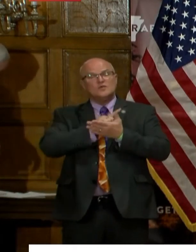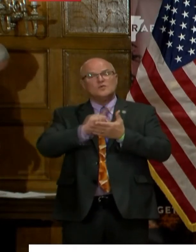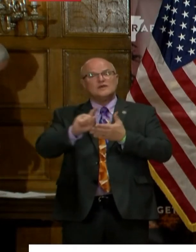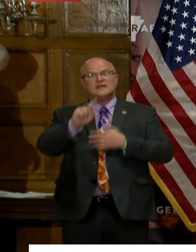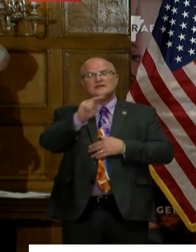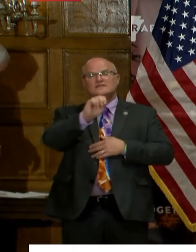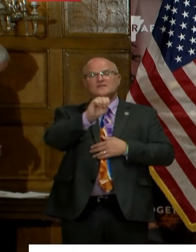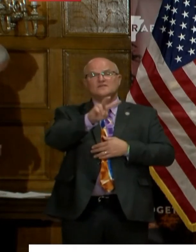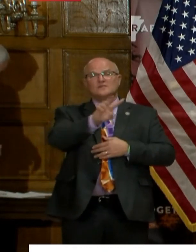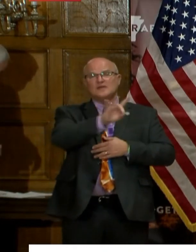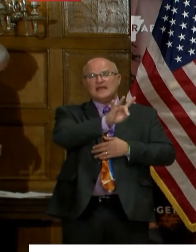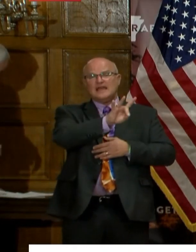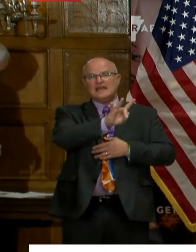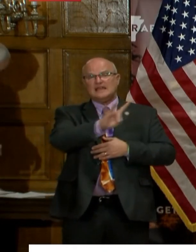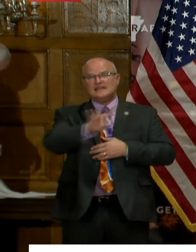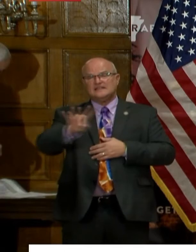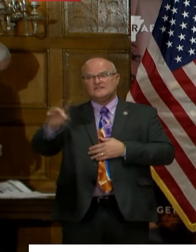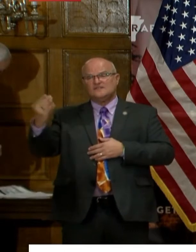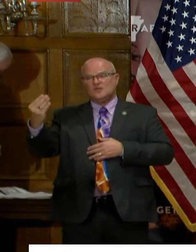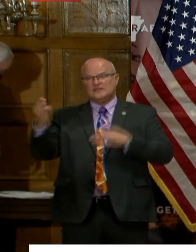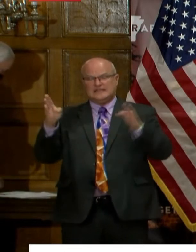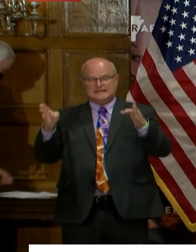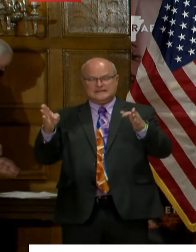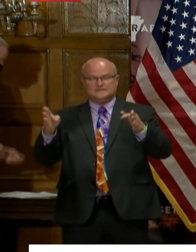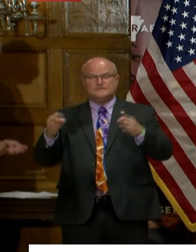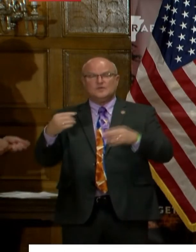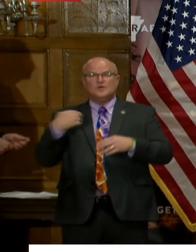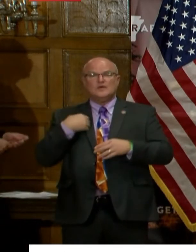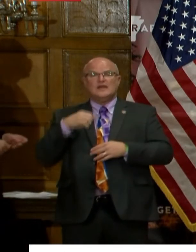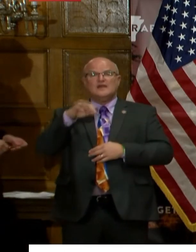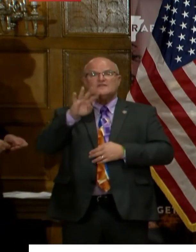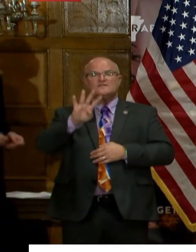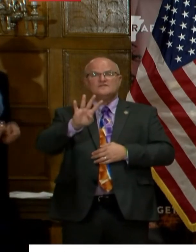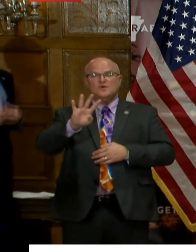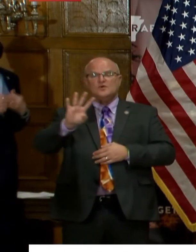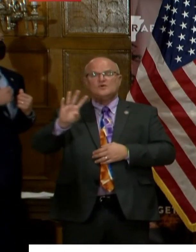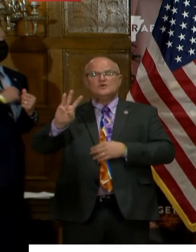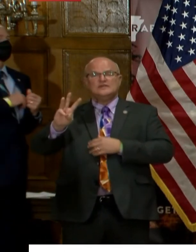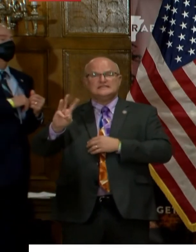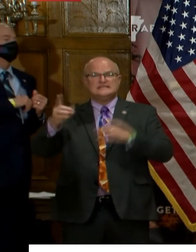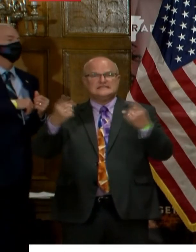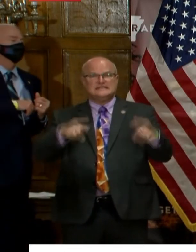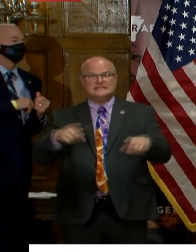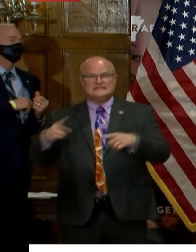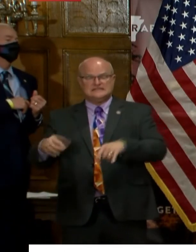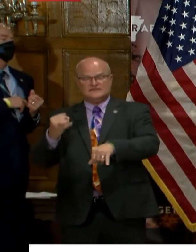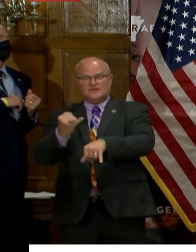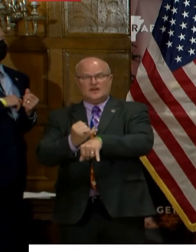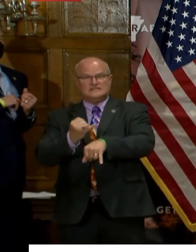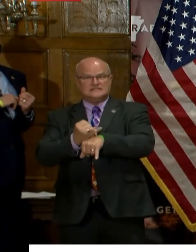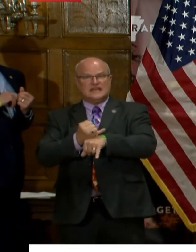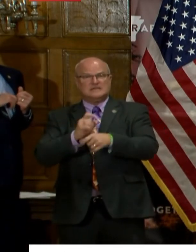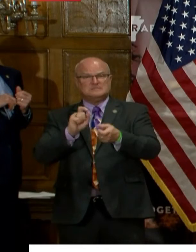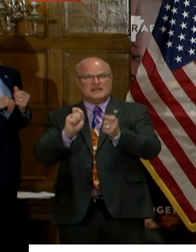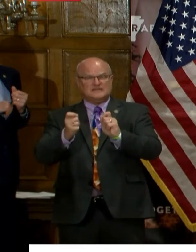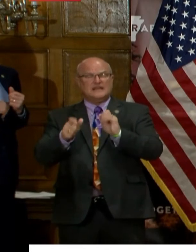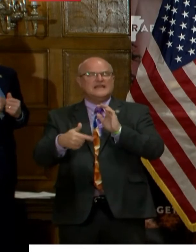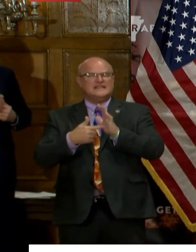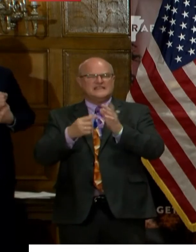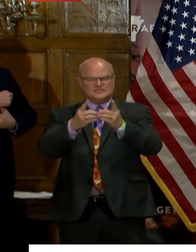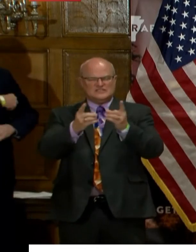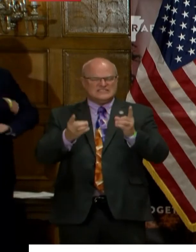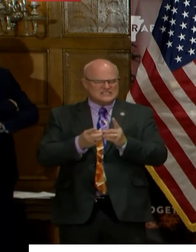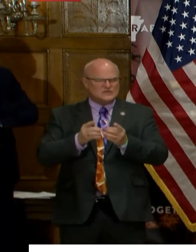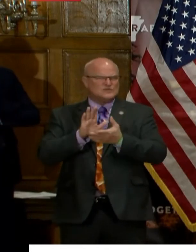of November 8th through November 14th, we had 46 instances of on-site modifications. These are districts